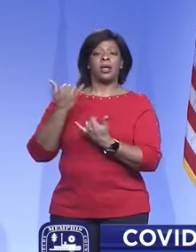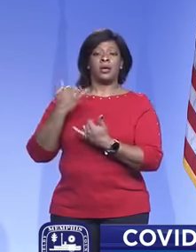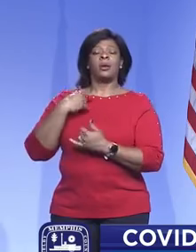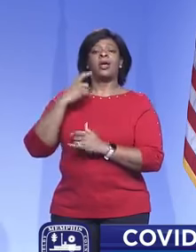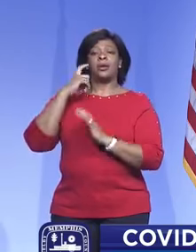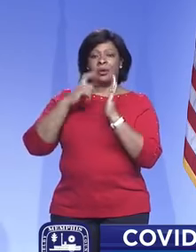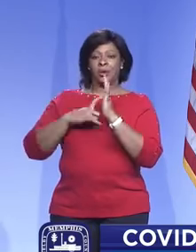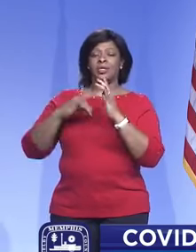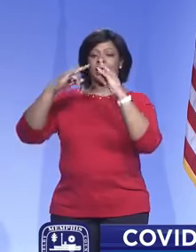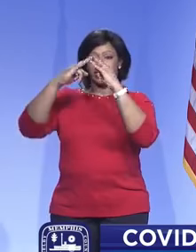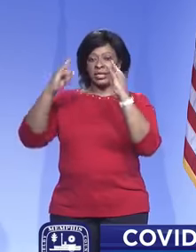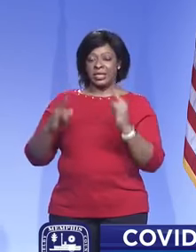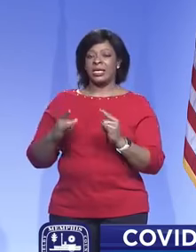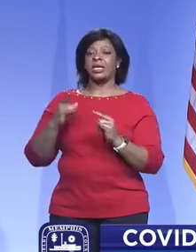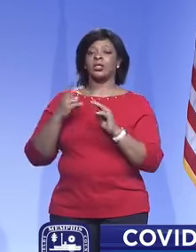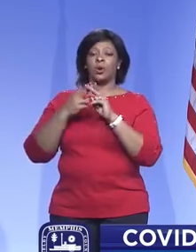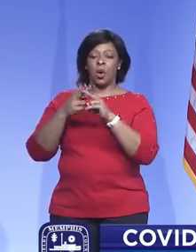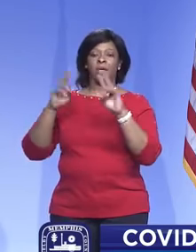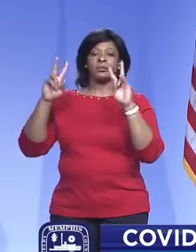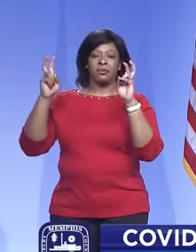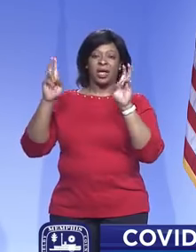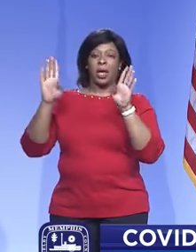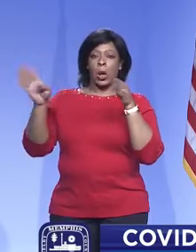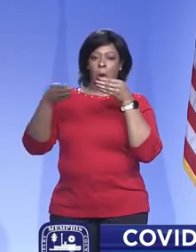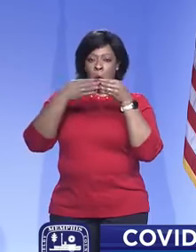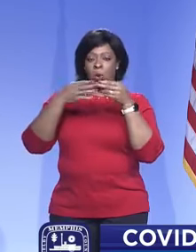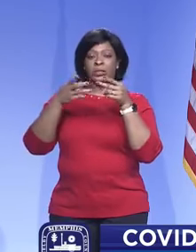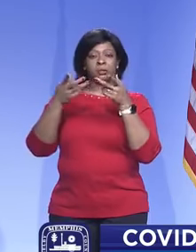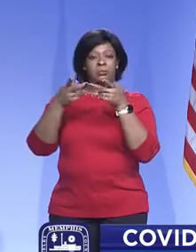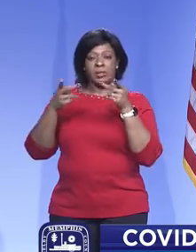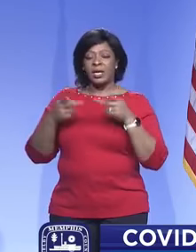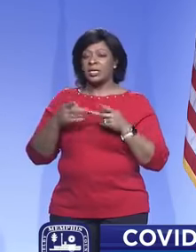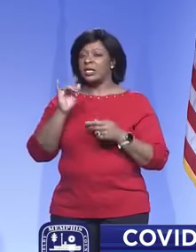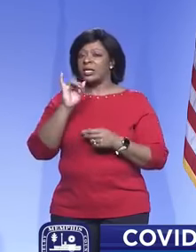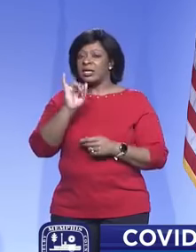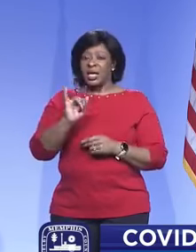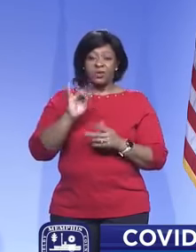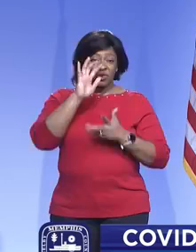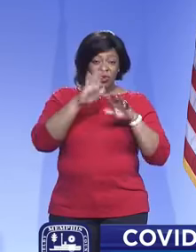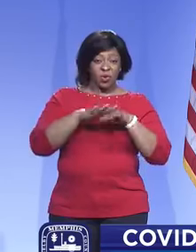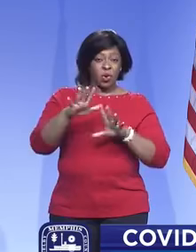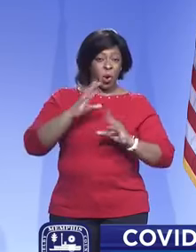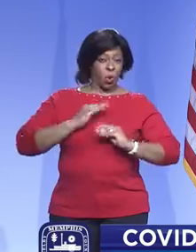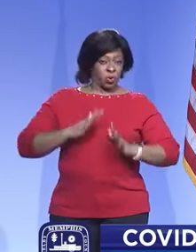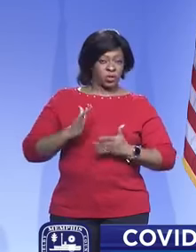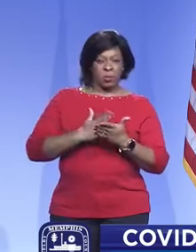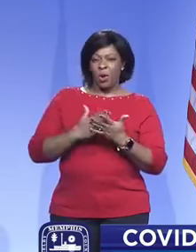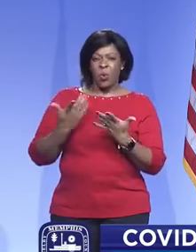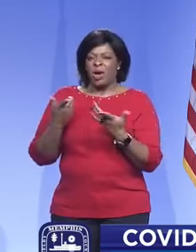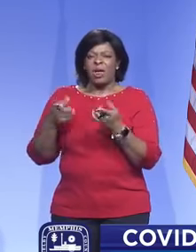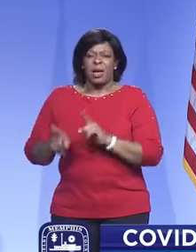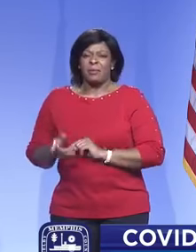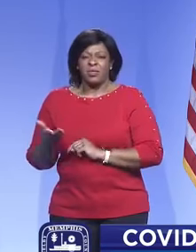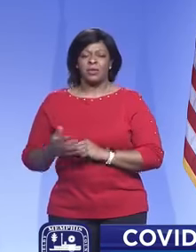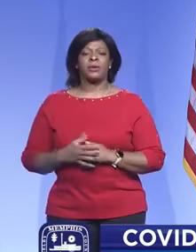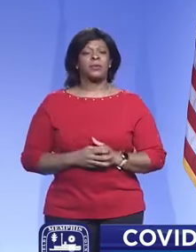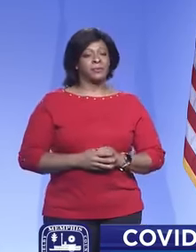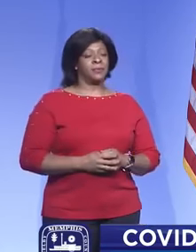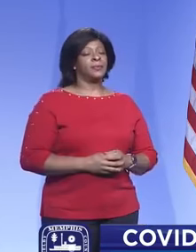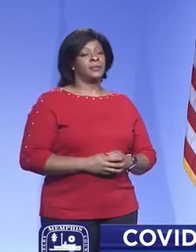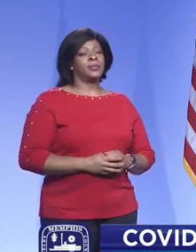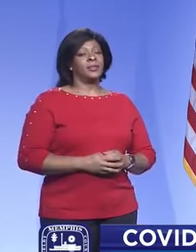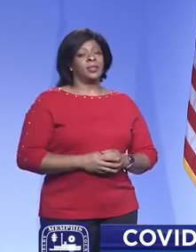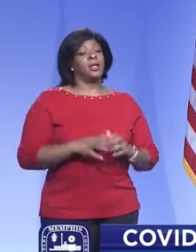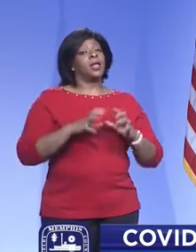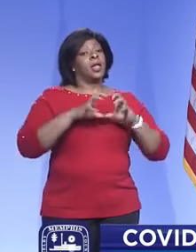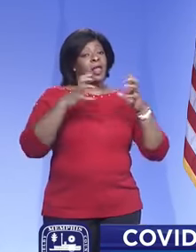are considered enclosed spaces. So was there confusion maybe on the organization's part, or what happened there? So you have a